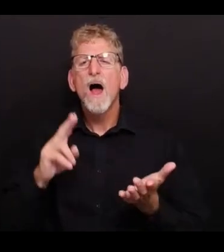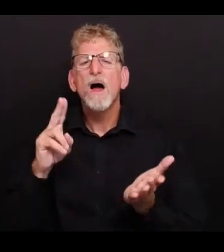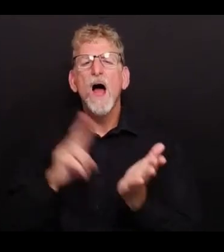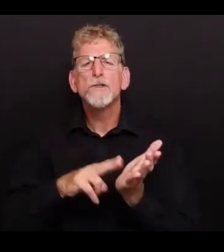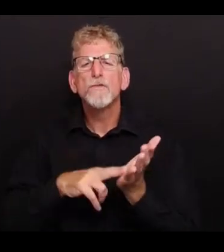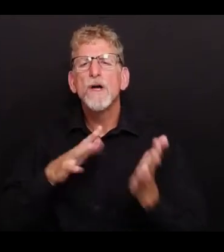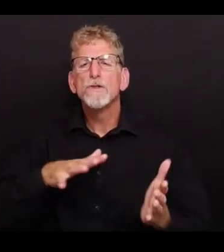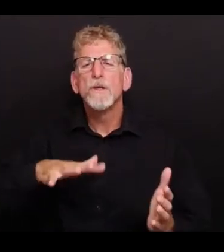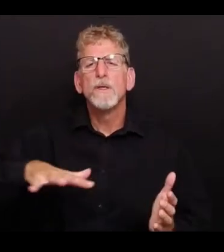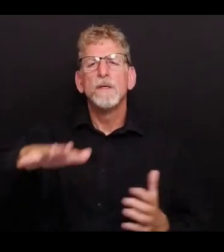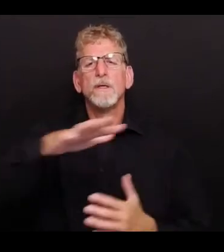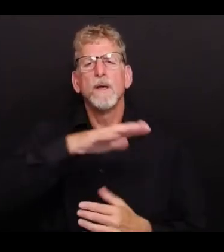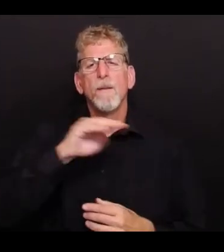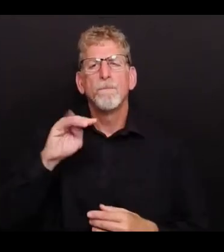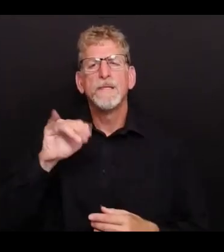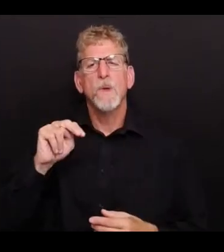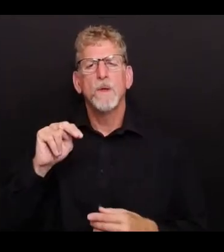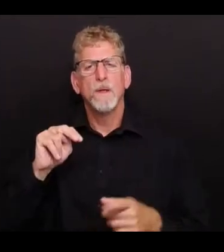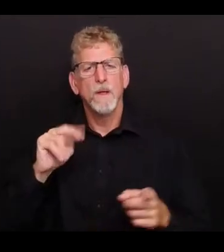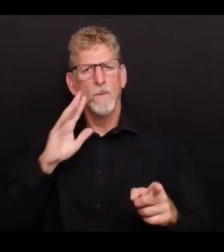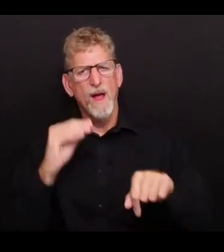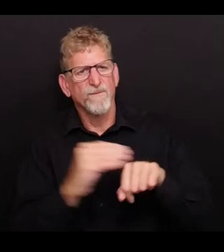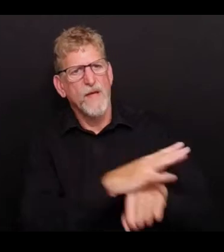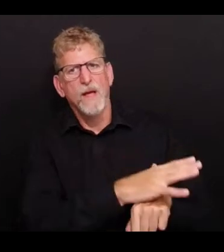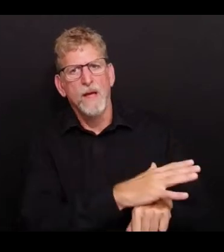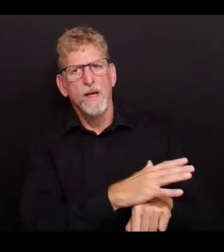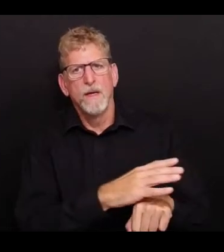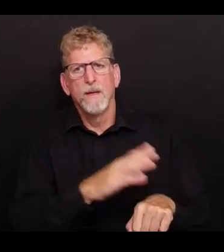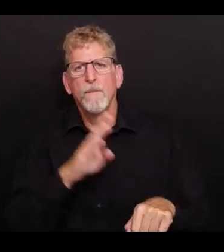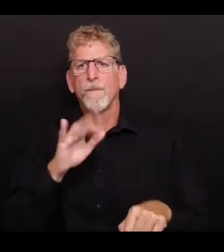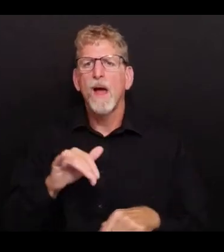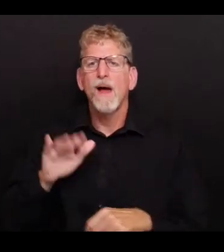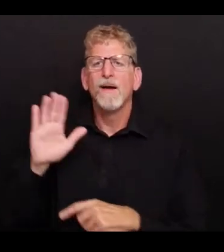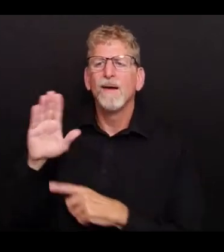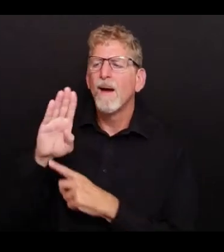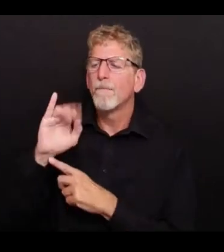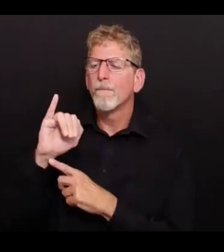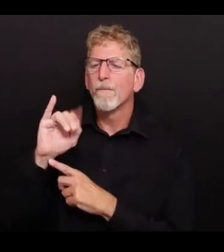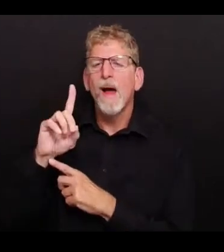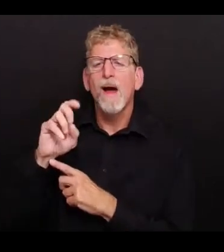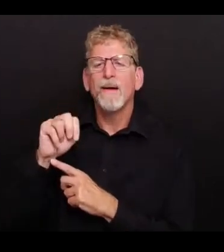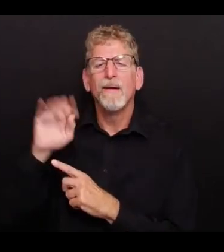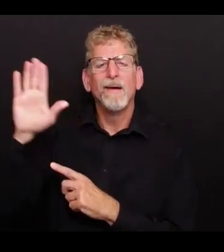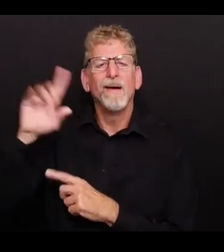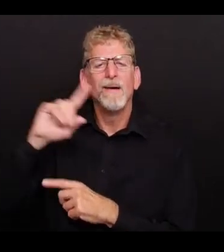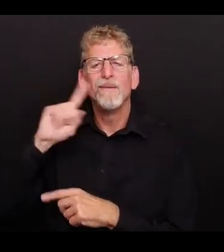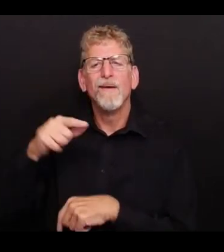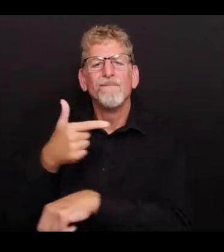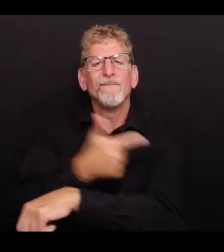by the vaccine mandate Biden is expected to announce today. Do you have any numbers on that?